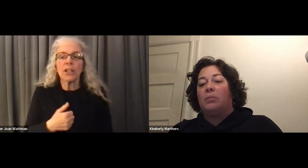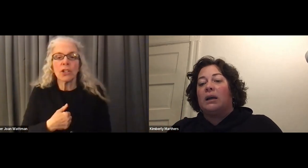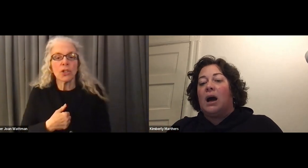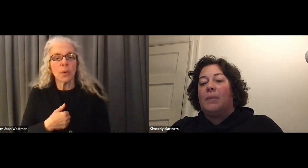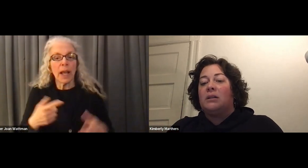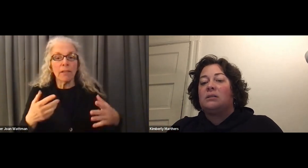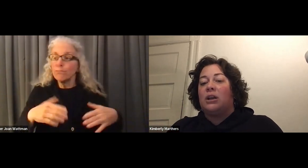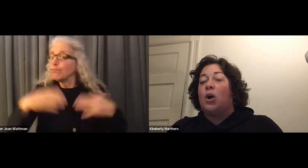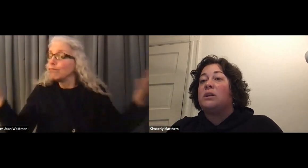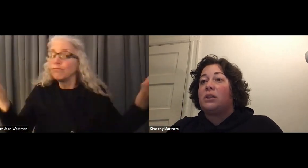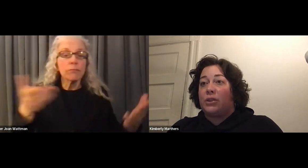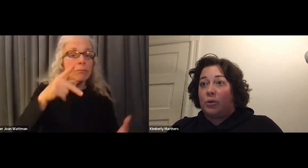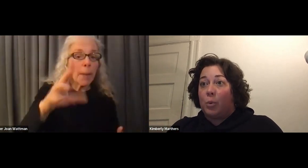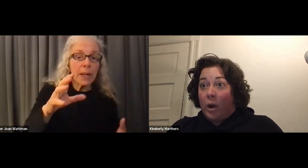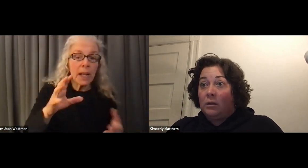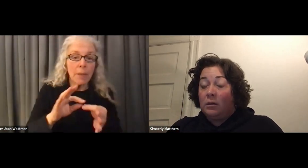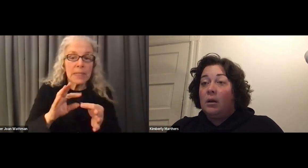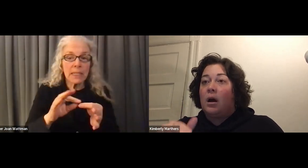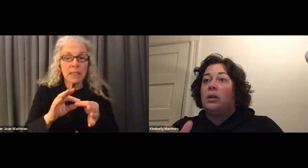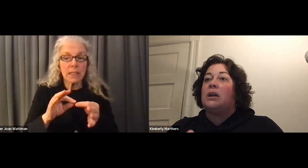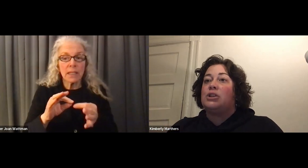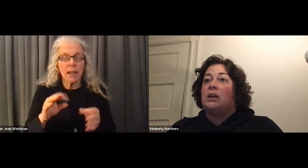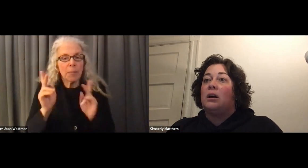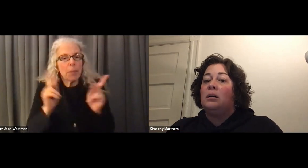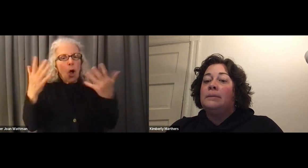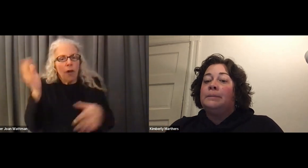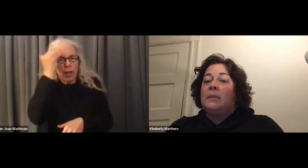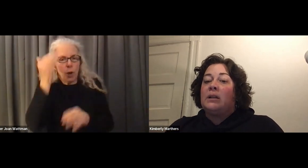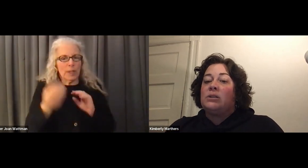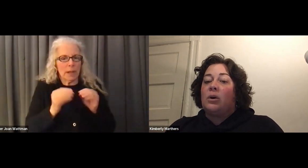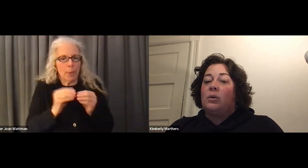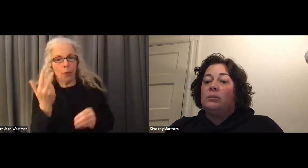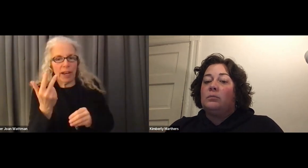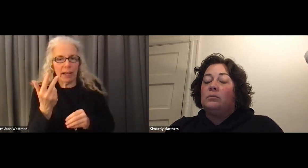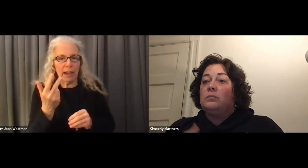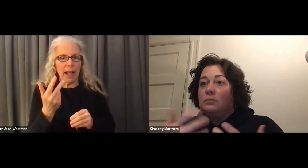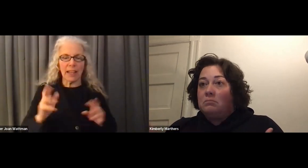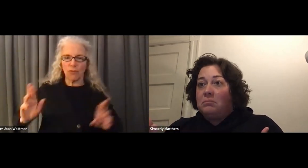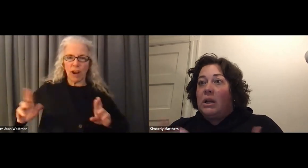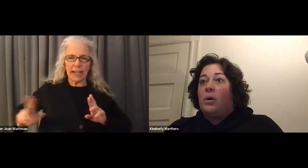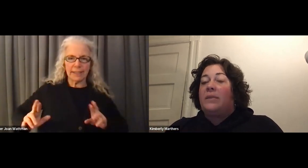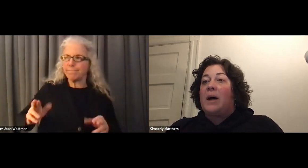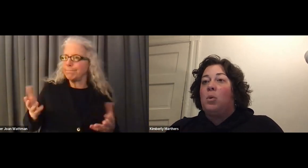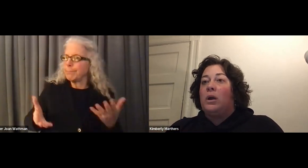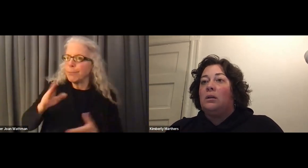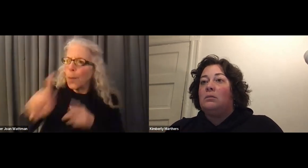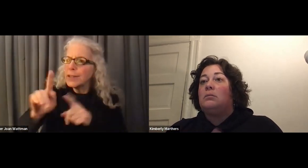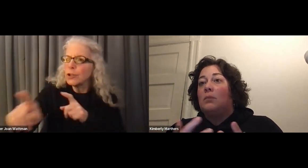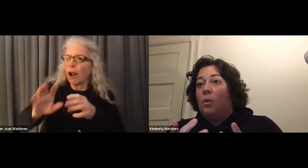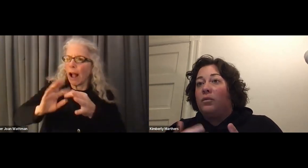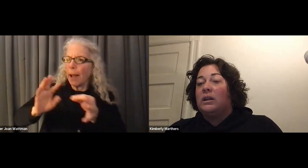okay, public comments, they know it's the third point on the agenda. And so, at that